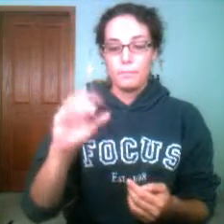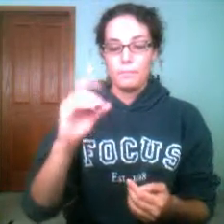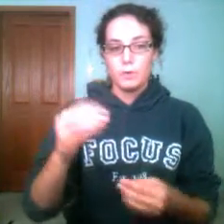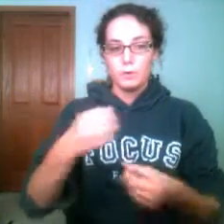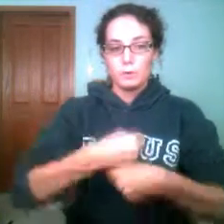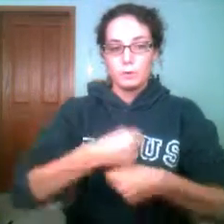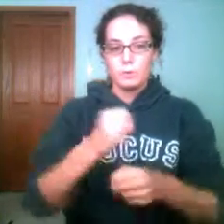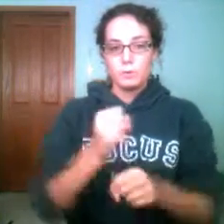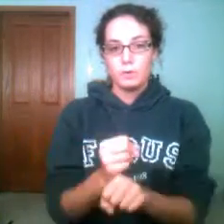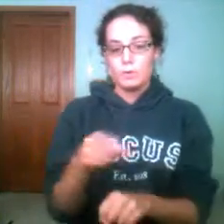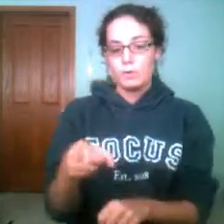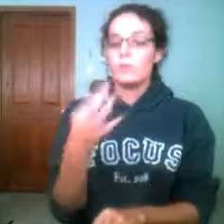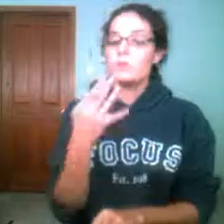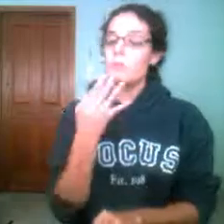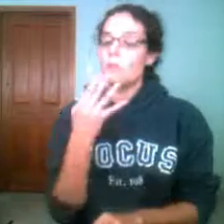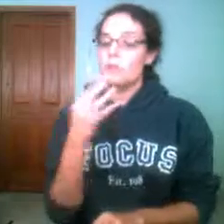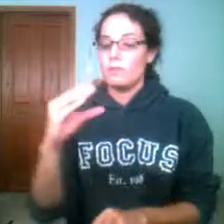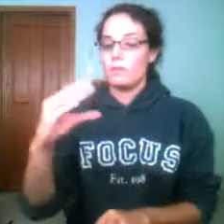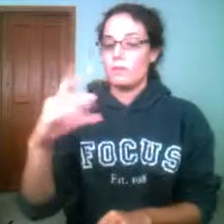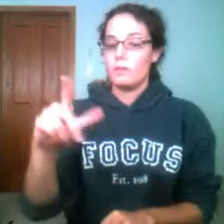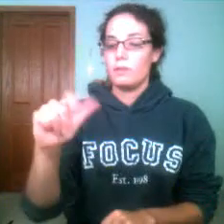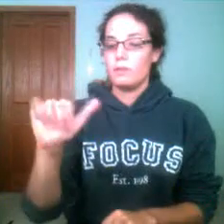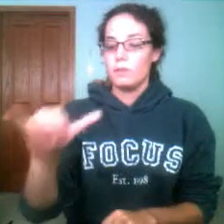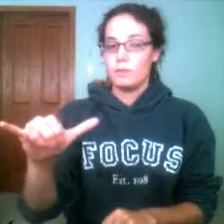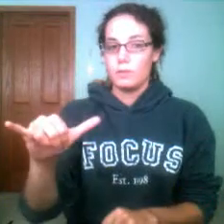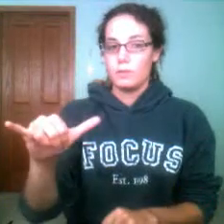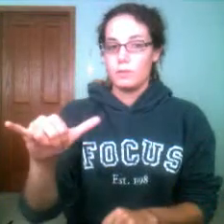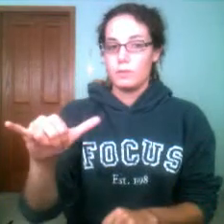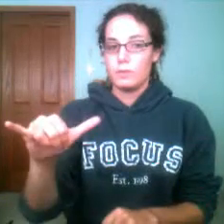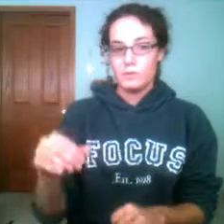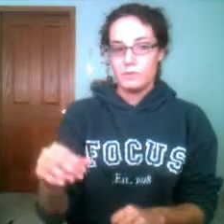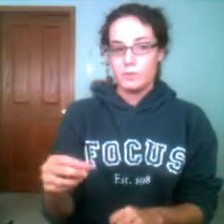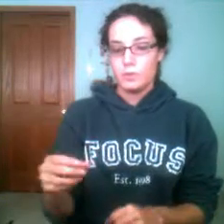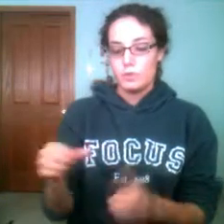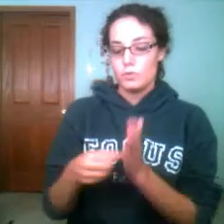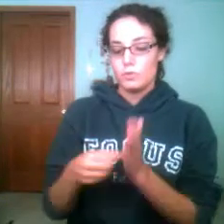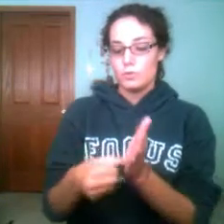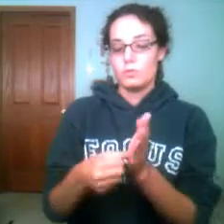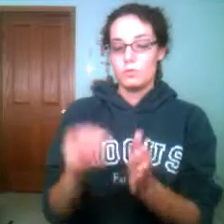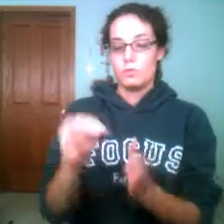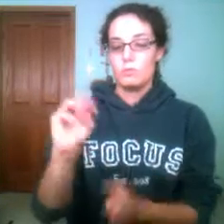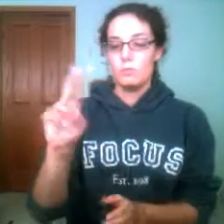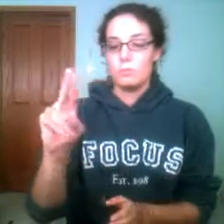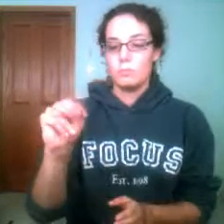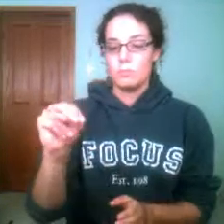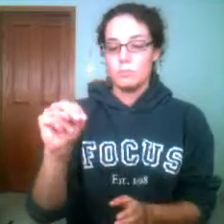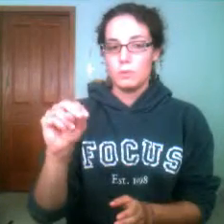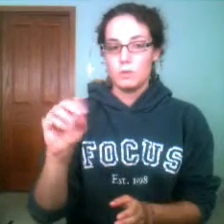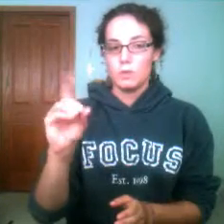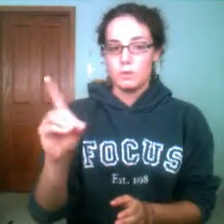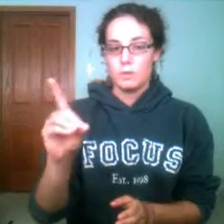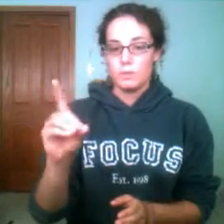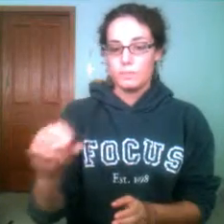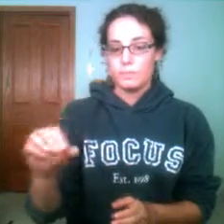This colorful clay represents soft dirt or mud. A shell gets stuck in the mud.